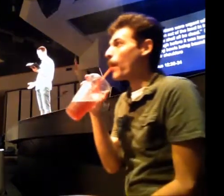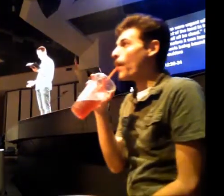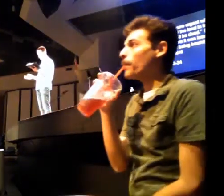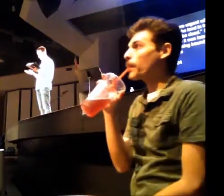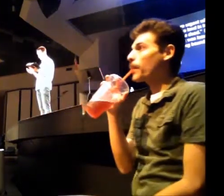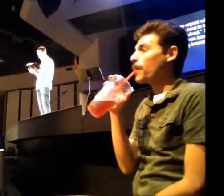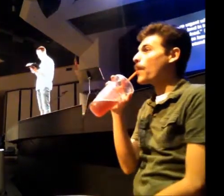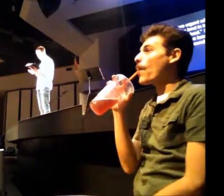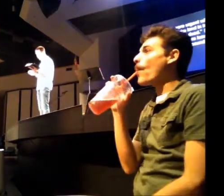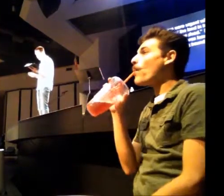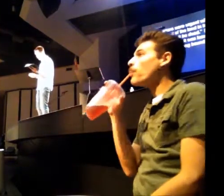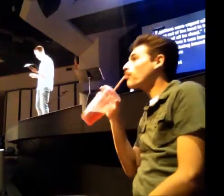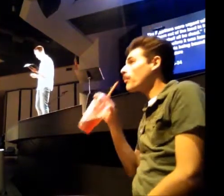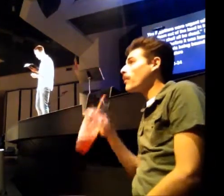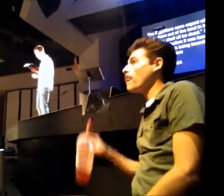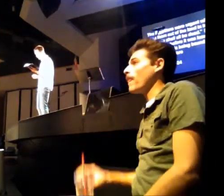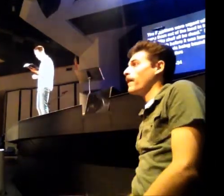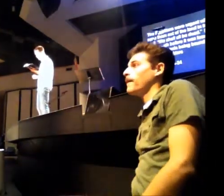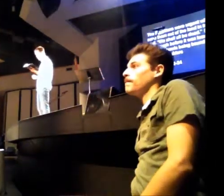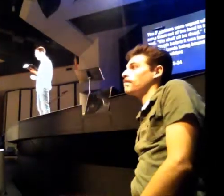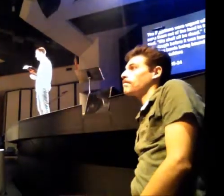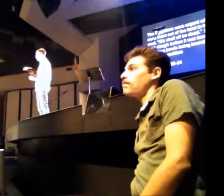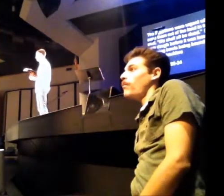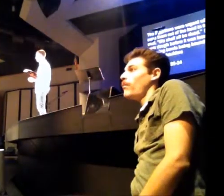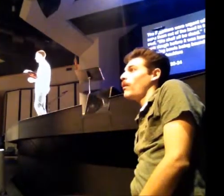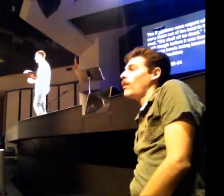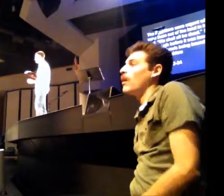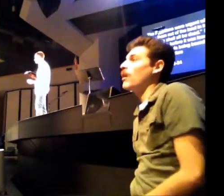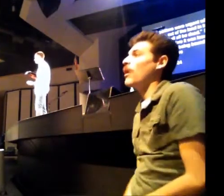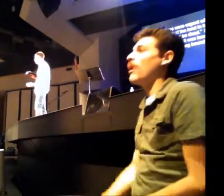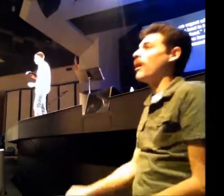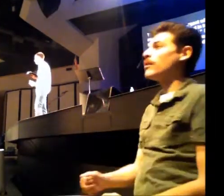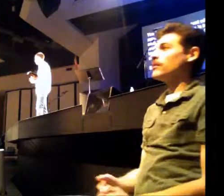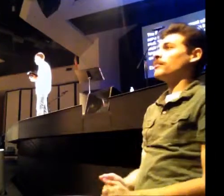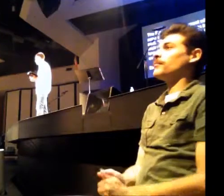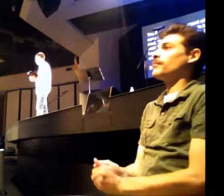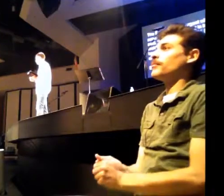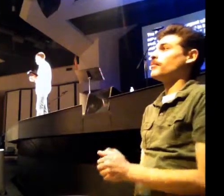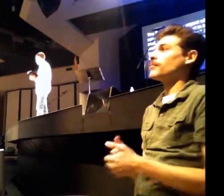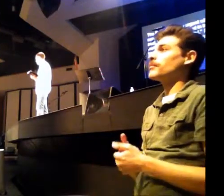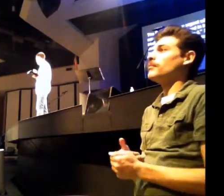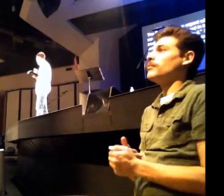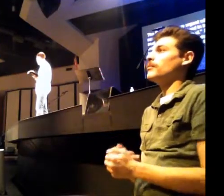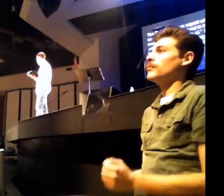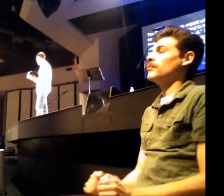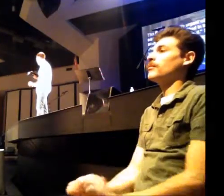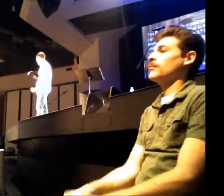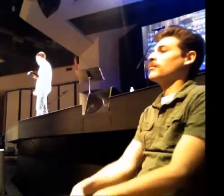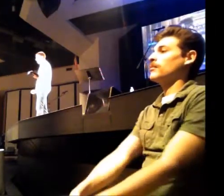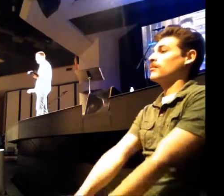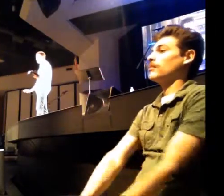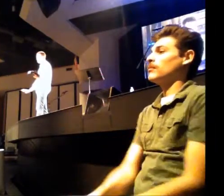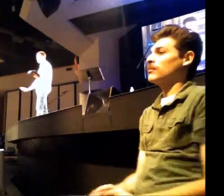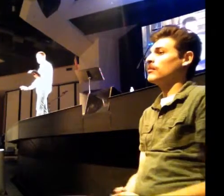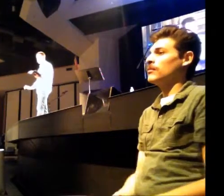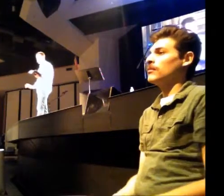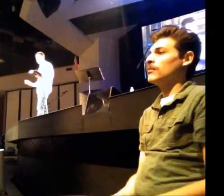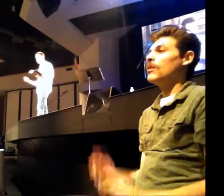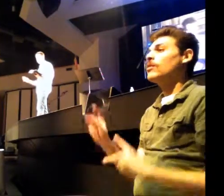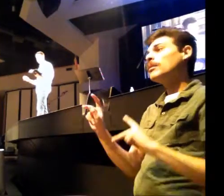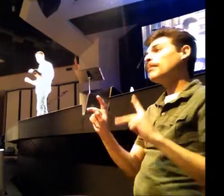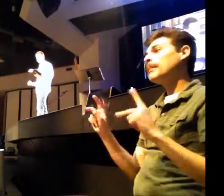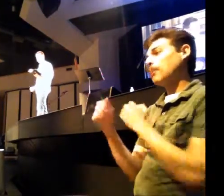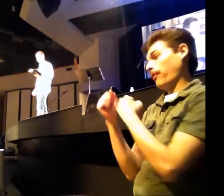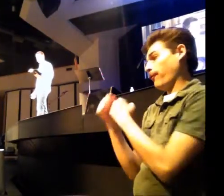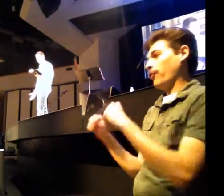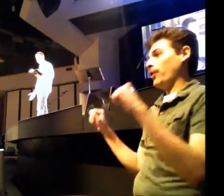it had risen, their kneading bowls being bound up in their cloaks on their shoulders. So the people are set free. They don't even have time to pack